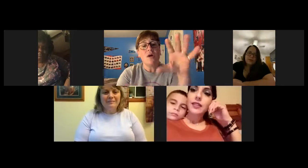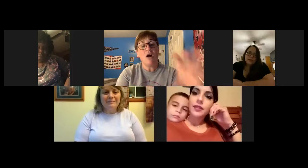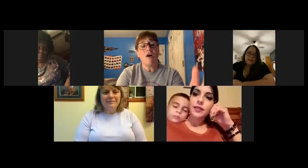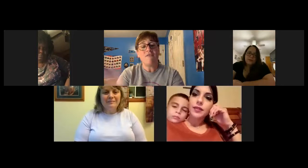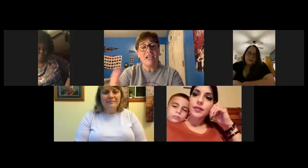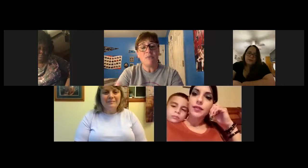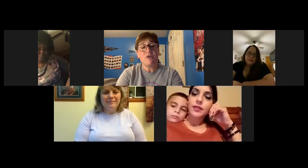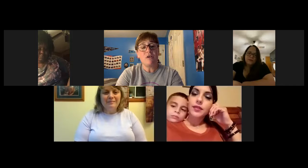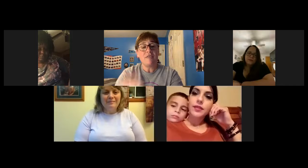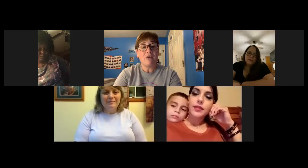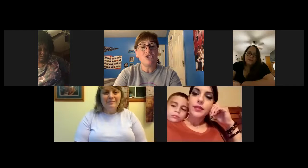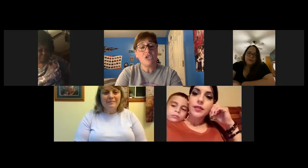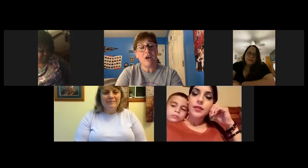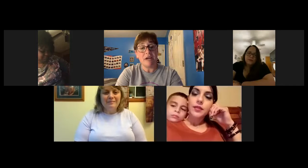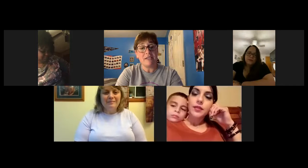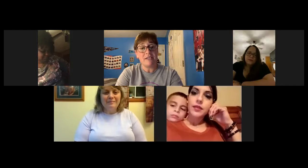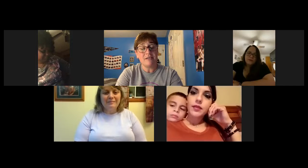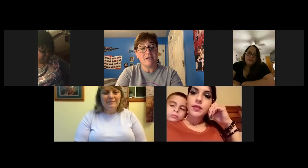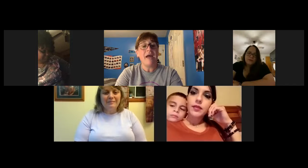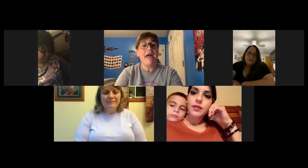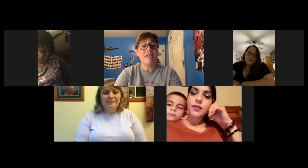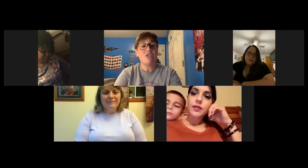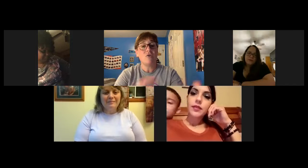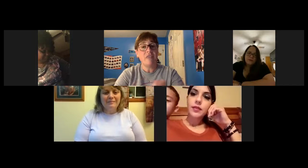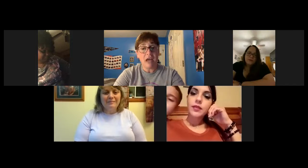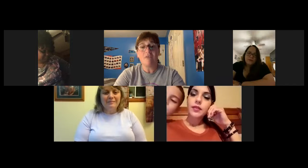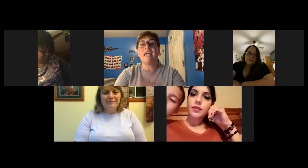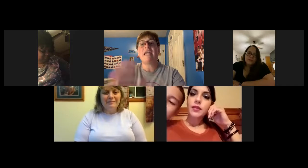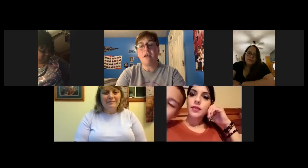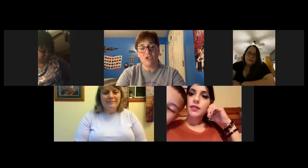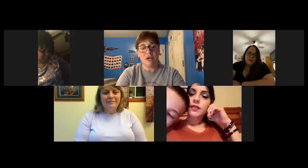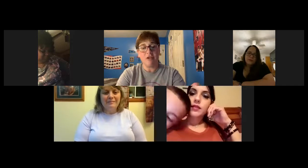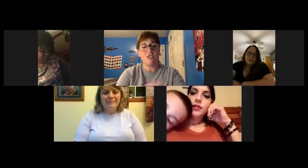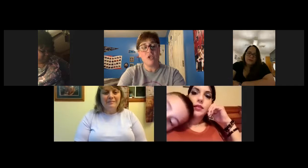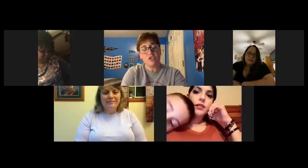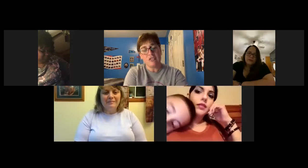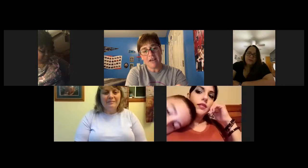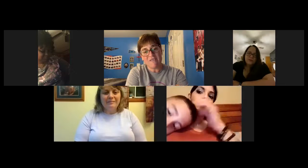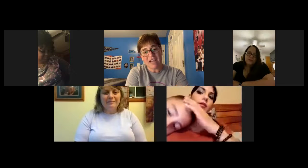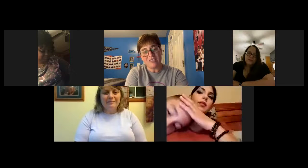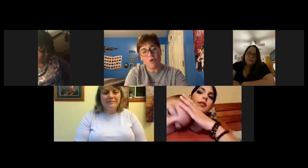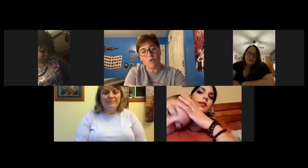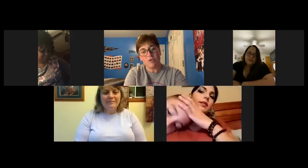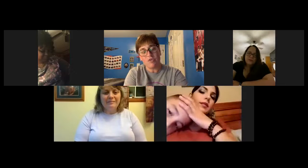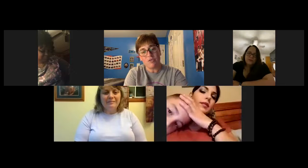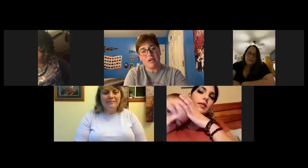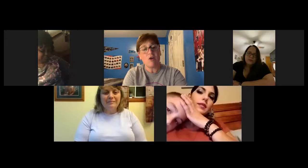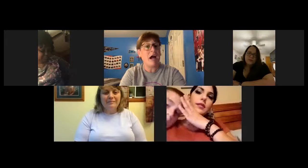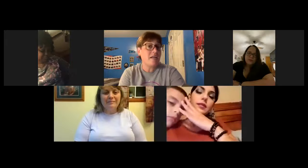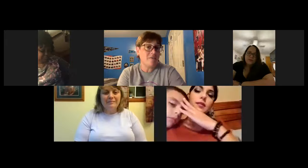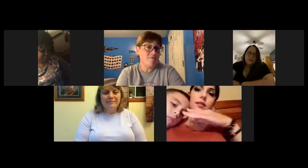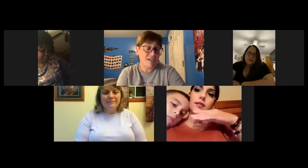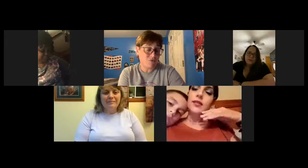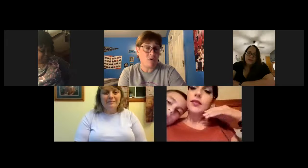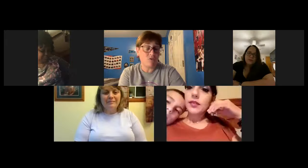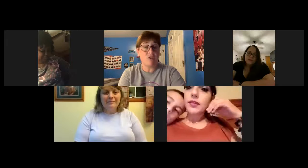so on Facebook, they'll share it. And so then I'll take and I'll share it. So you can just kind of fast forward through there, or I